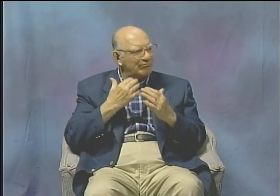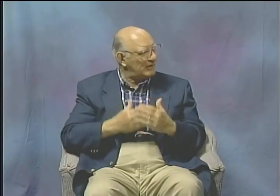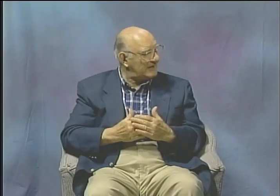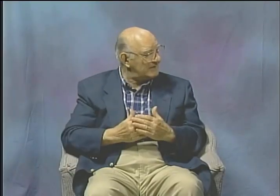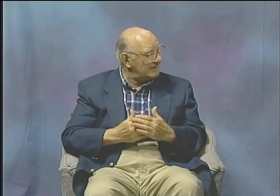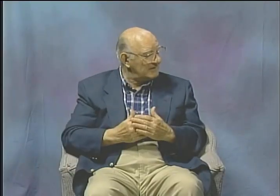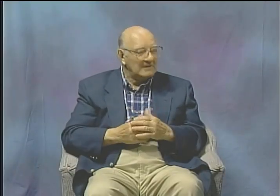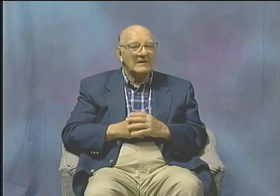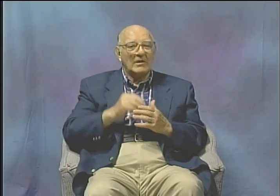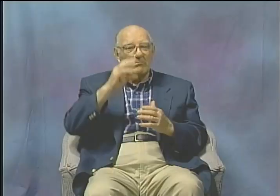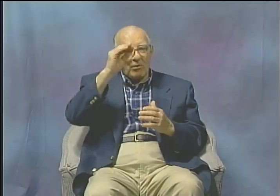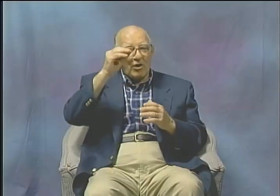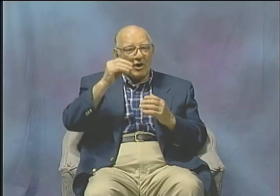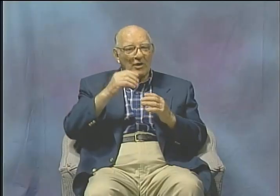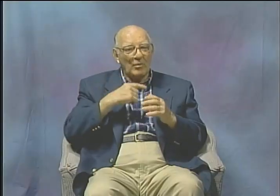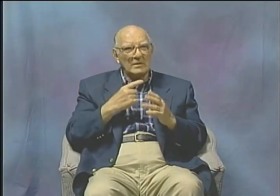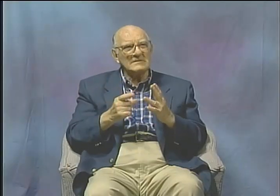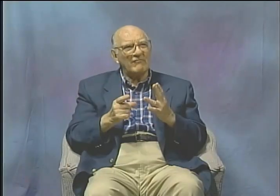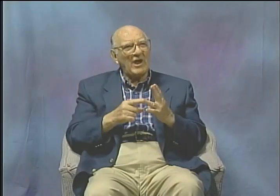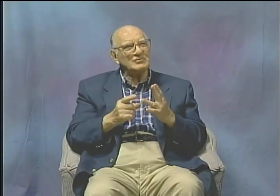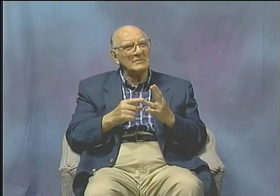reader. Boy, he was a freshman